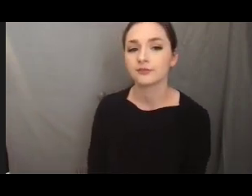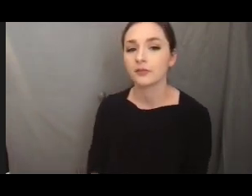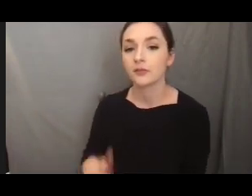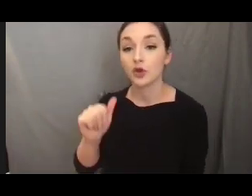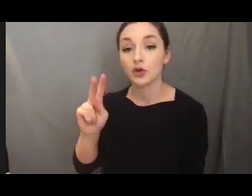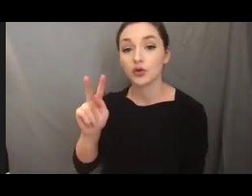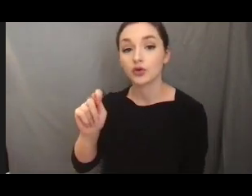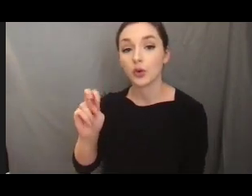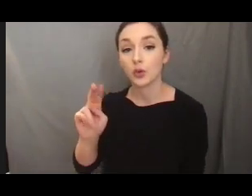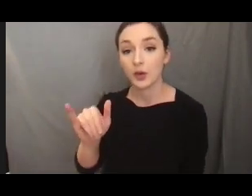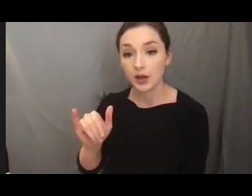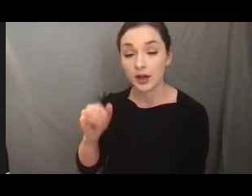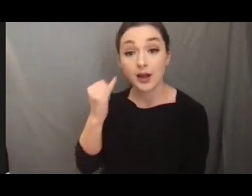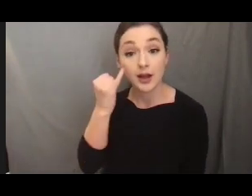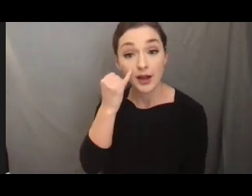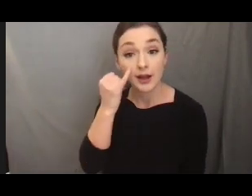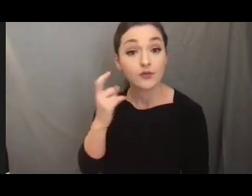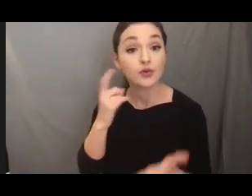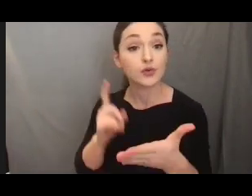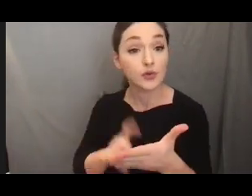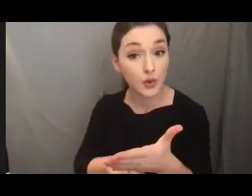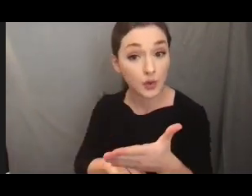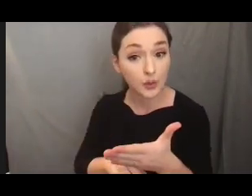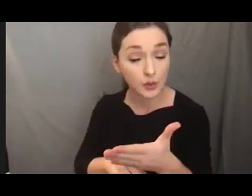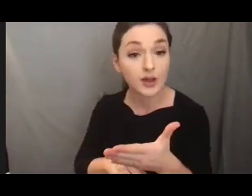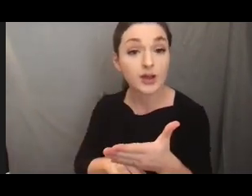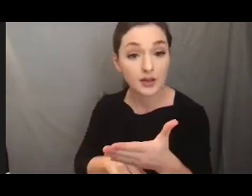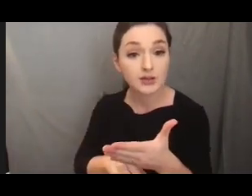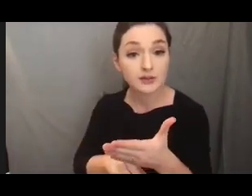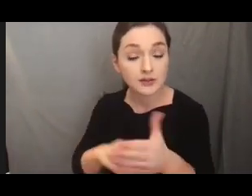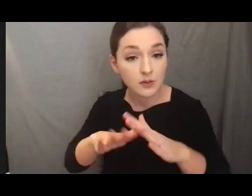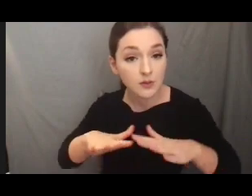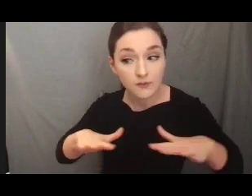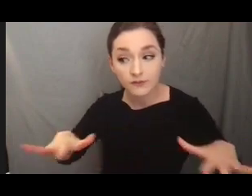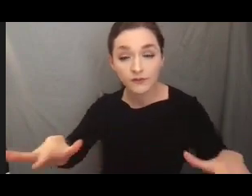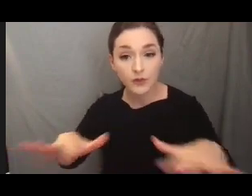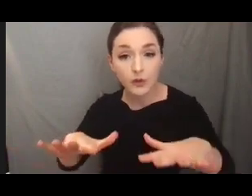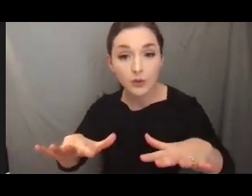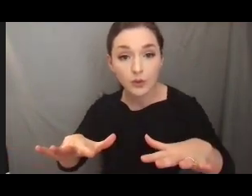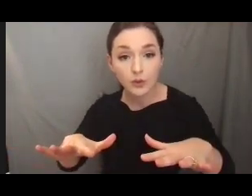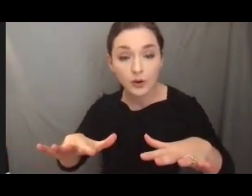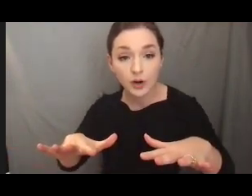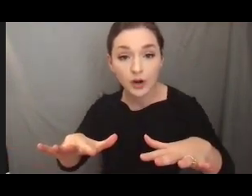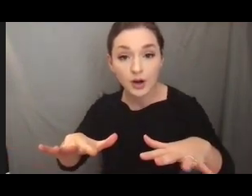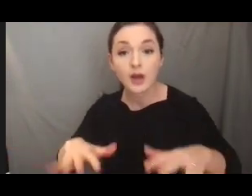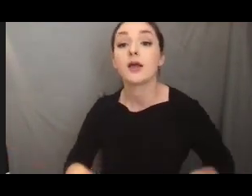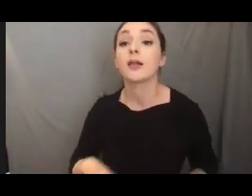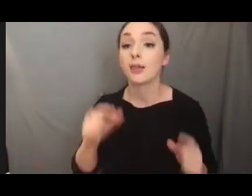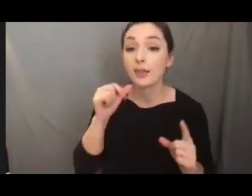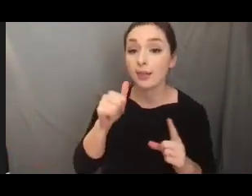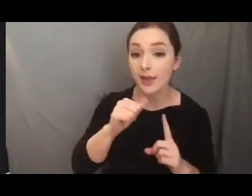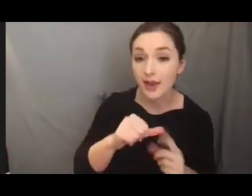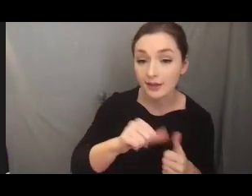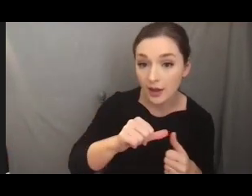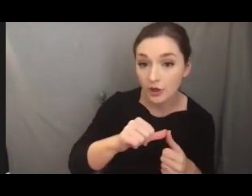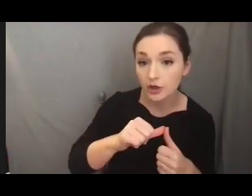on Zoom, but this thing, maybe we'll look at it when we go up top too. We can point it down, but that spells out academic All-American, and it